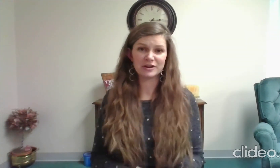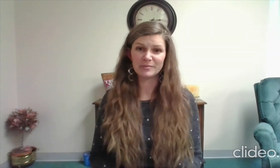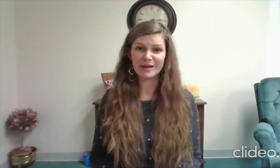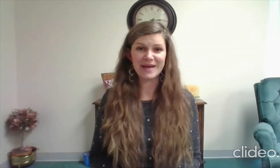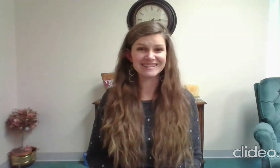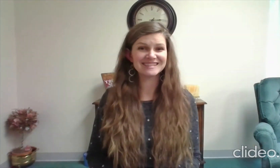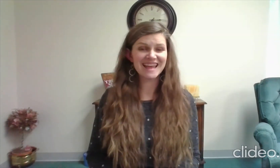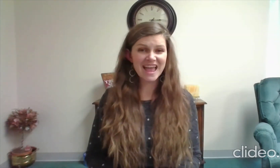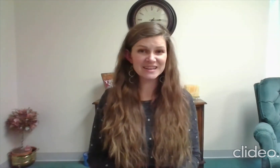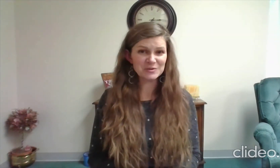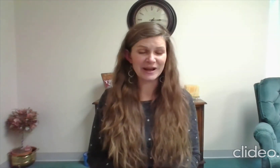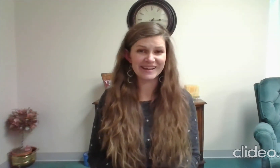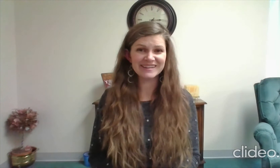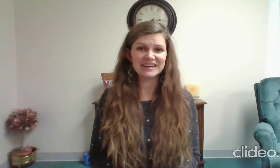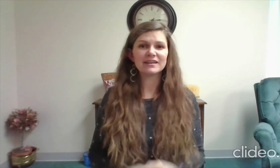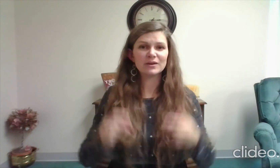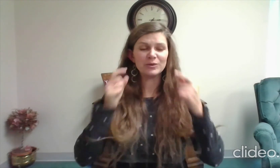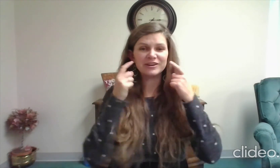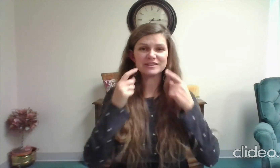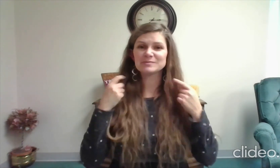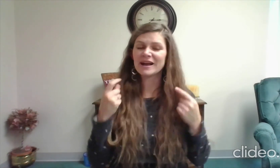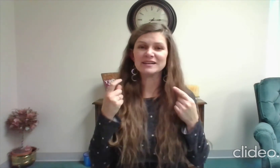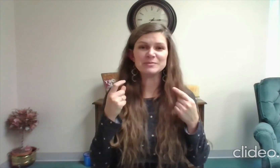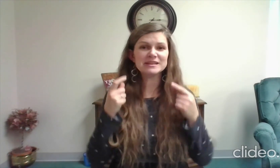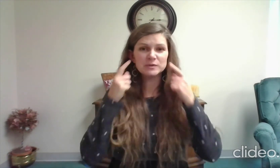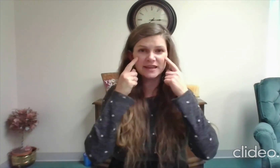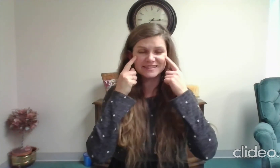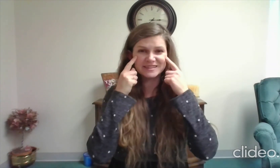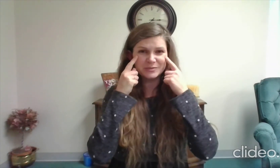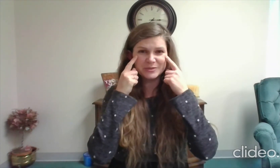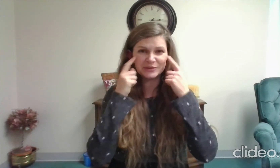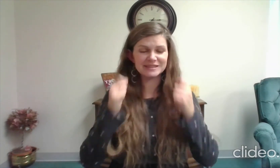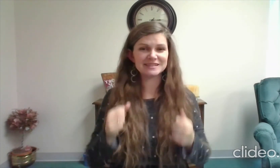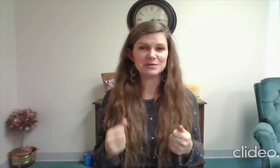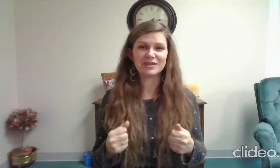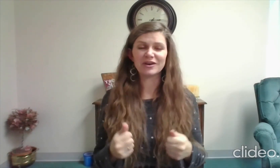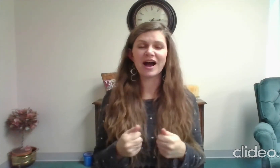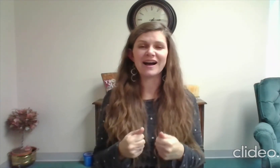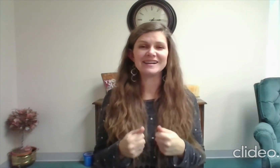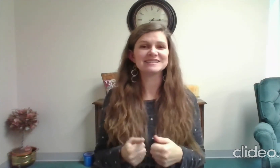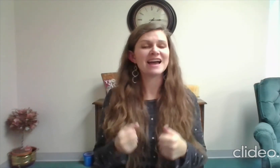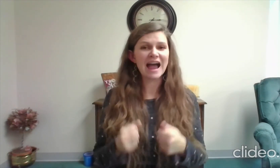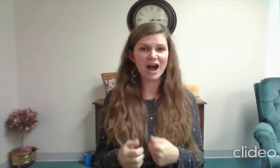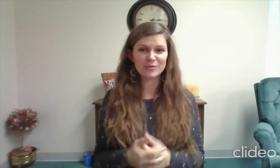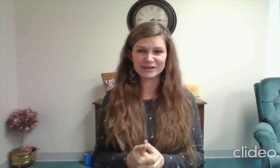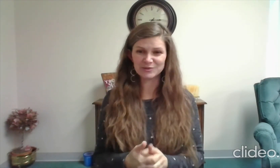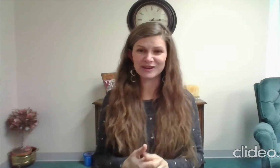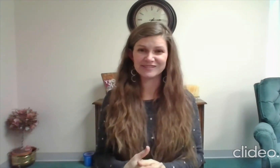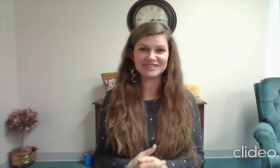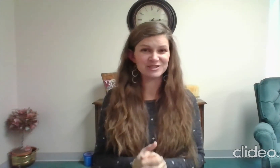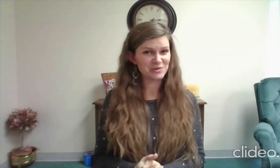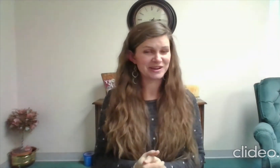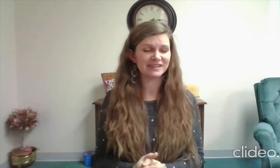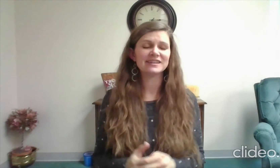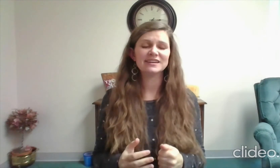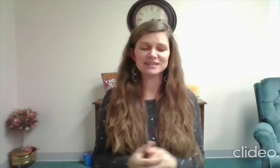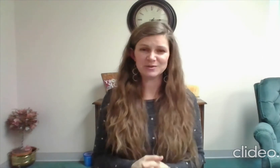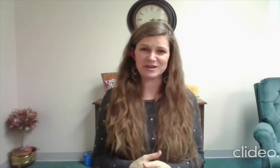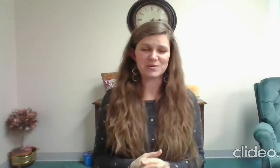up by masks anyway, we're going to smile as big as we can so that people can see with our eyes how much we are enjoying doing what